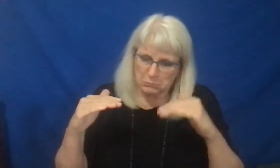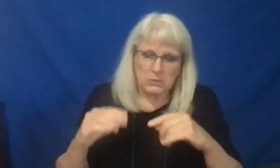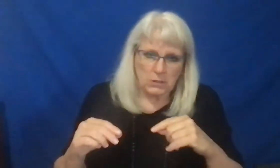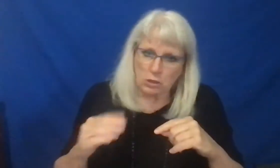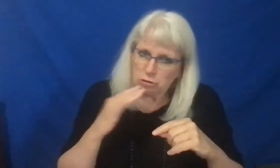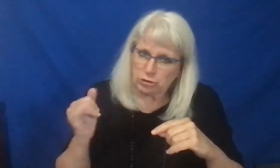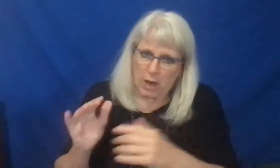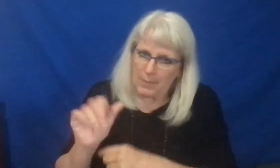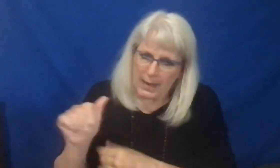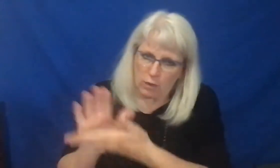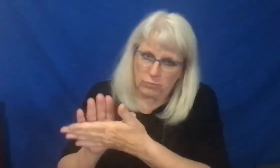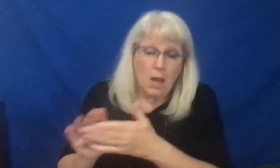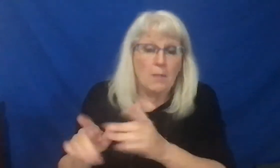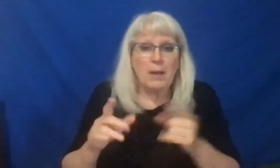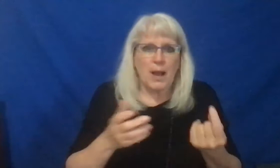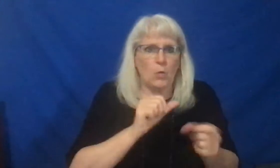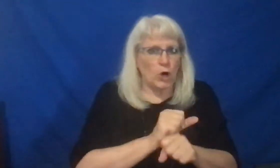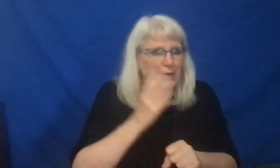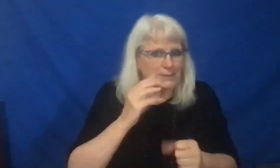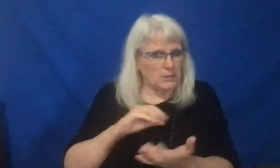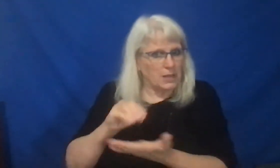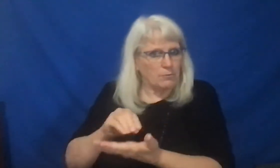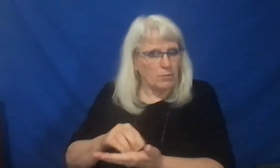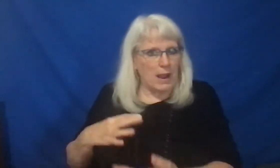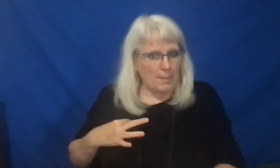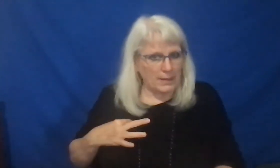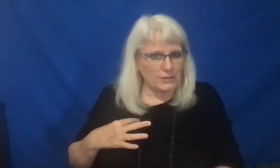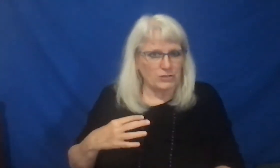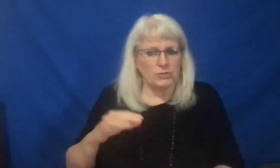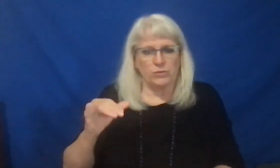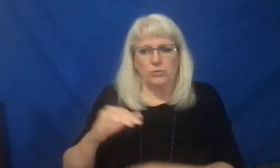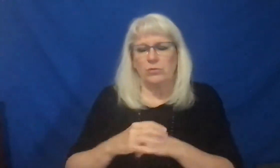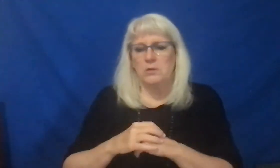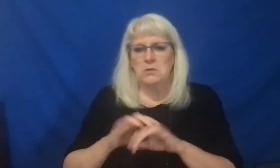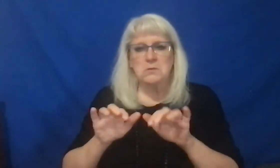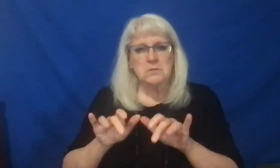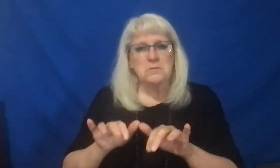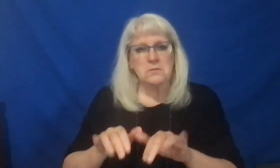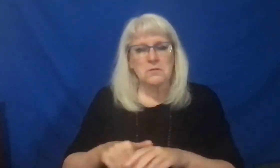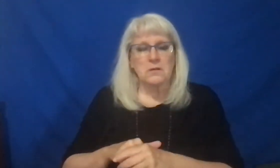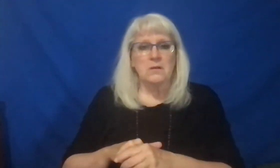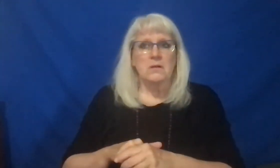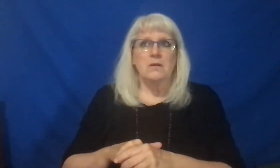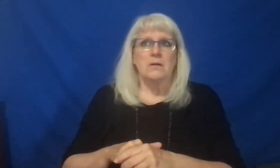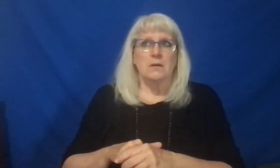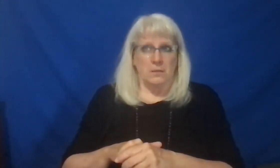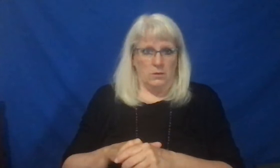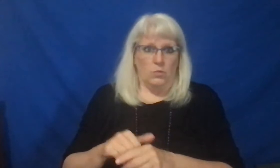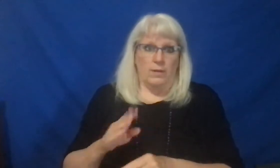my work experience and what I do in my professional life, and that is certainly something that's considered when the board looks at